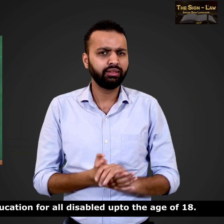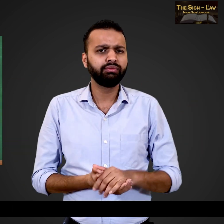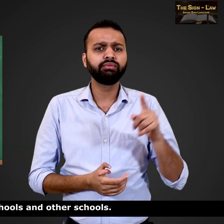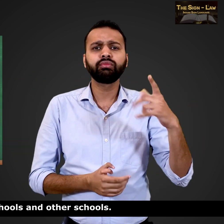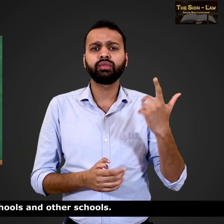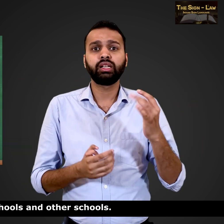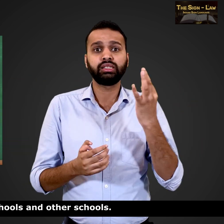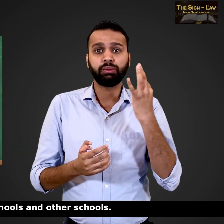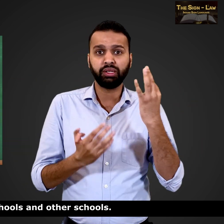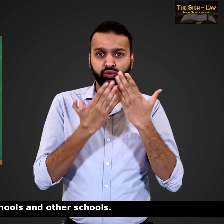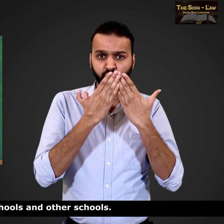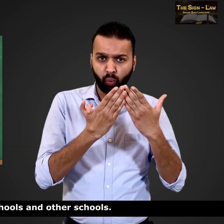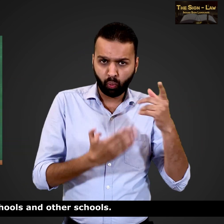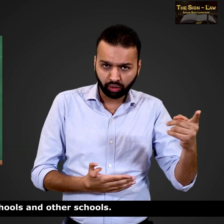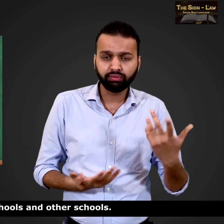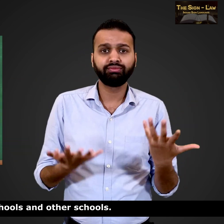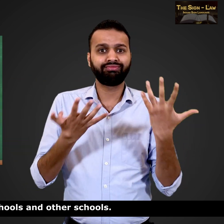Both in special schools and other schools.